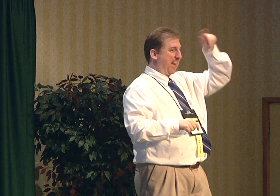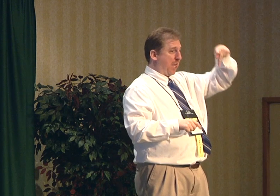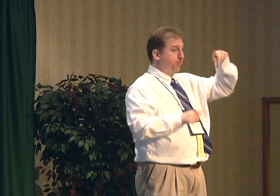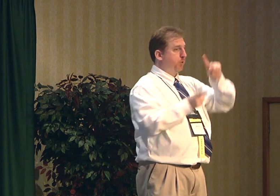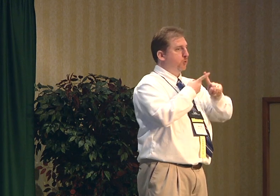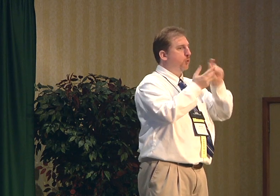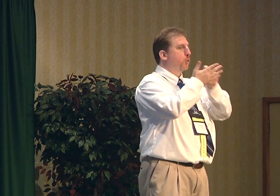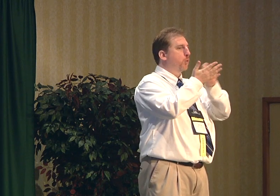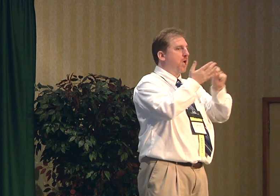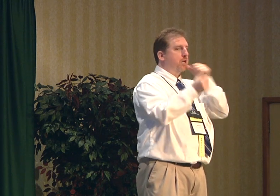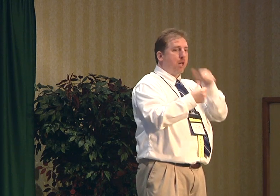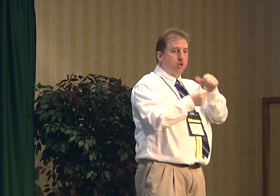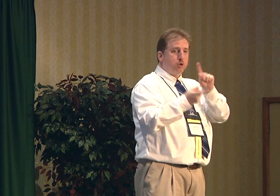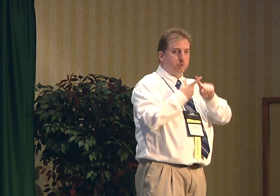battle. We're working with